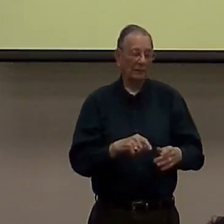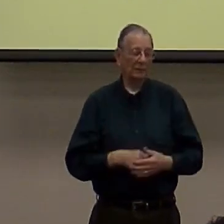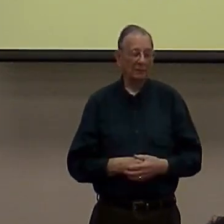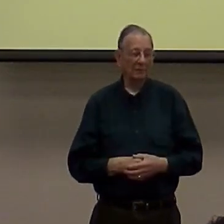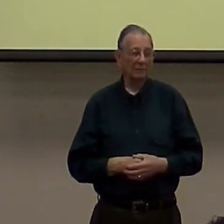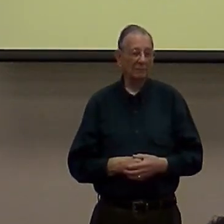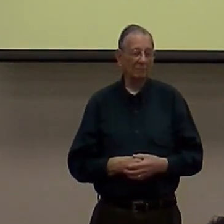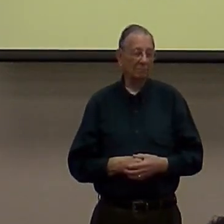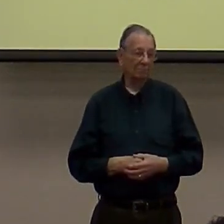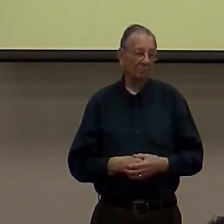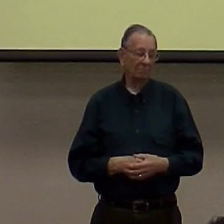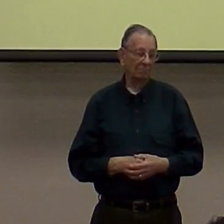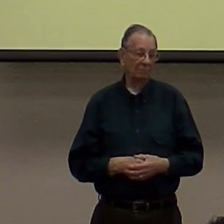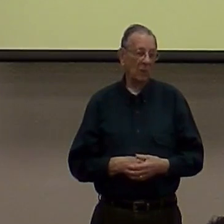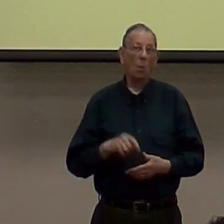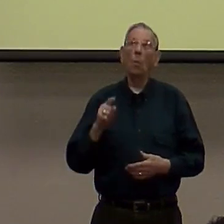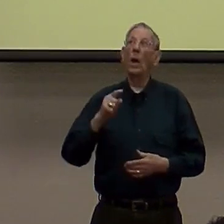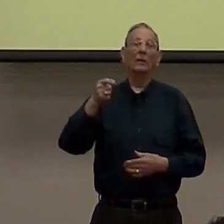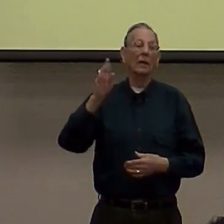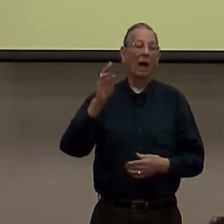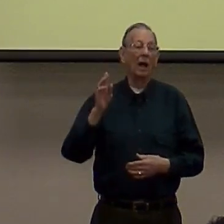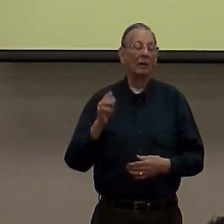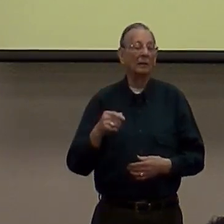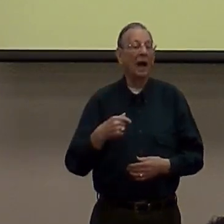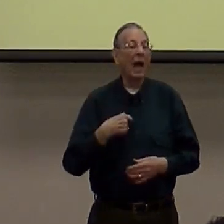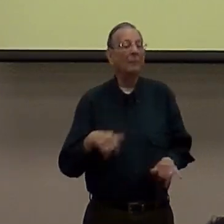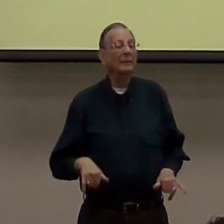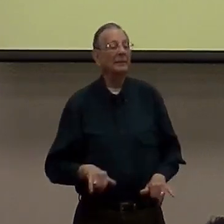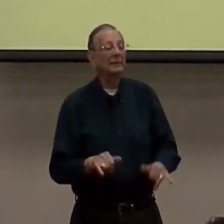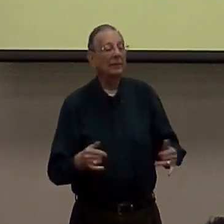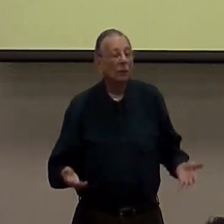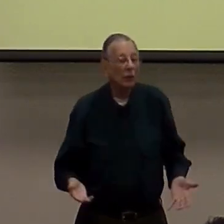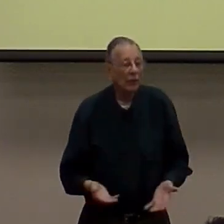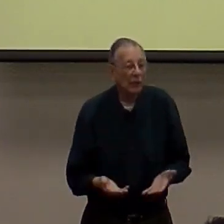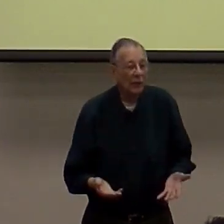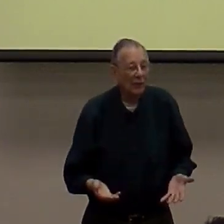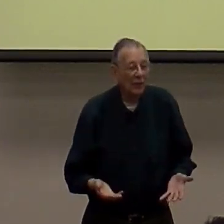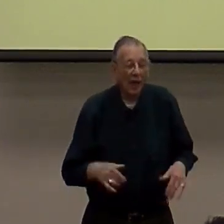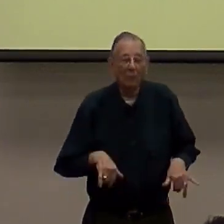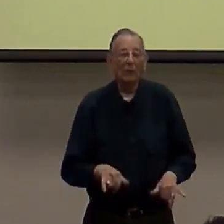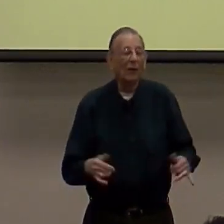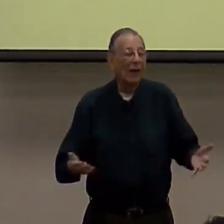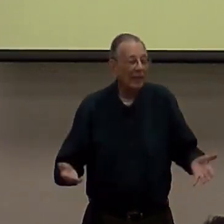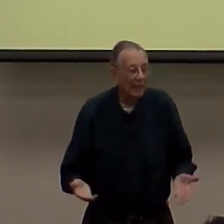of where is God. He's saying, I'm still here. I'm right here.